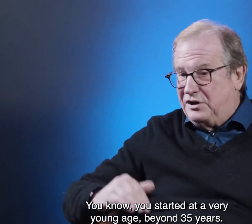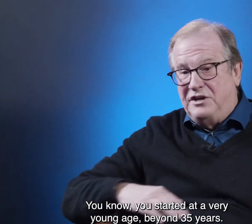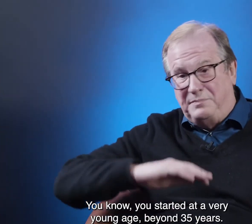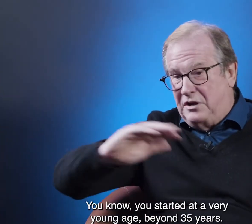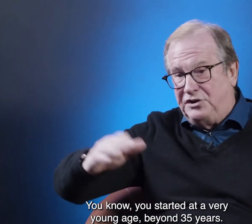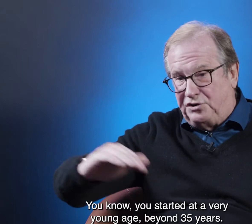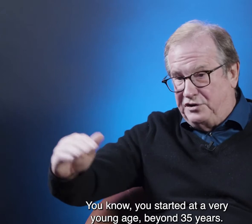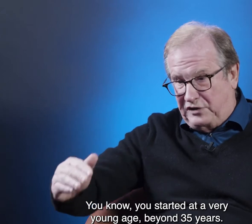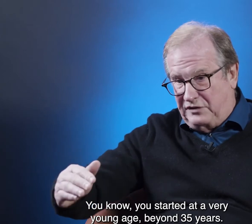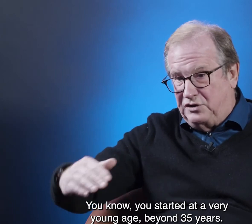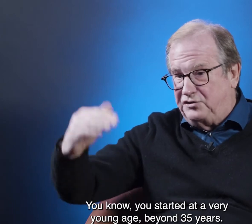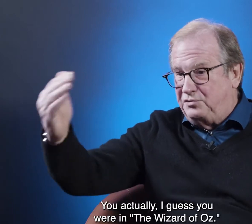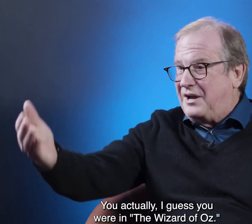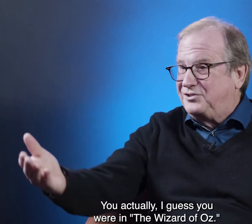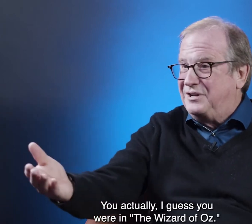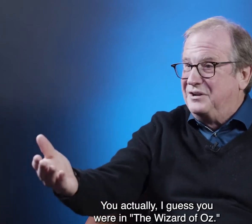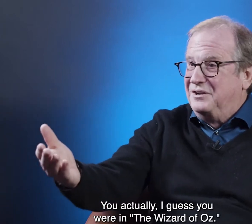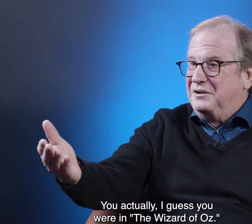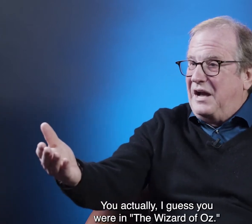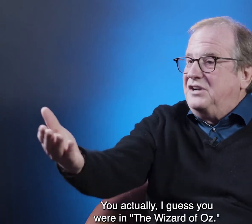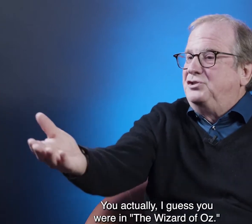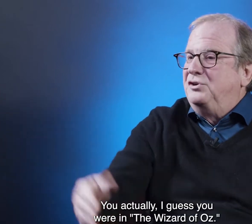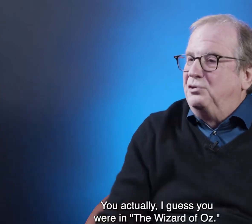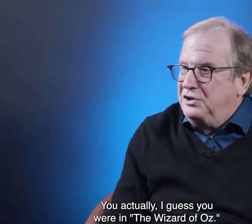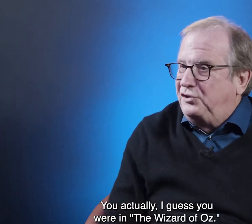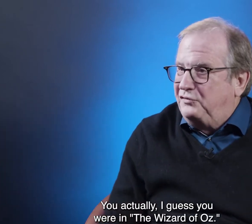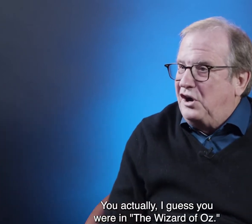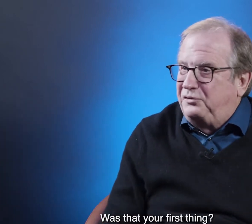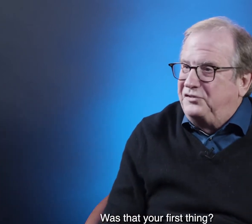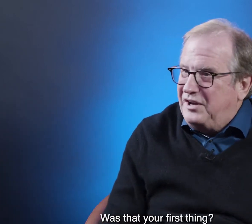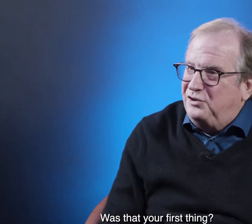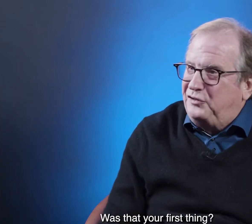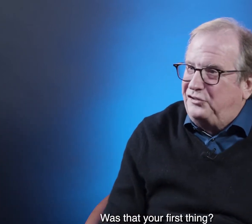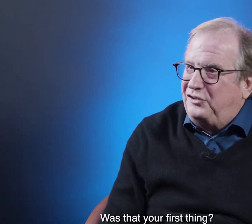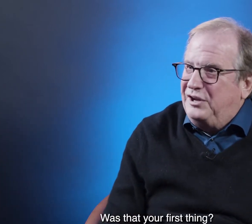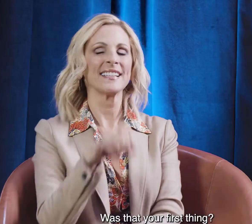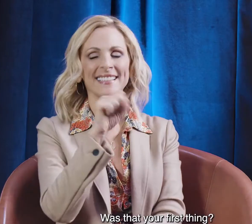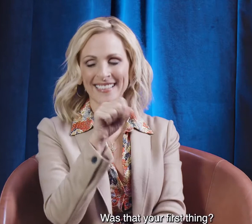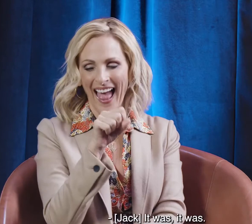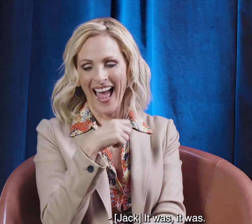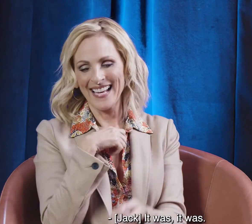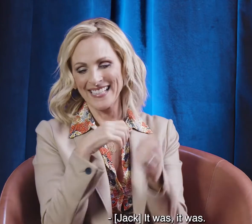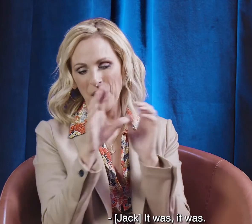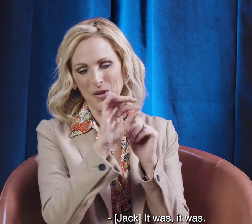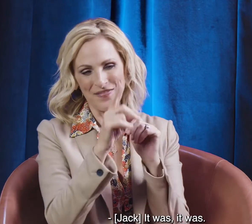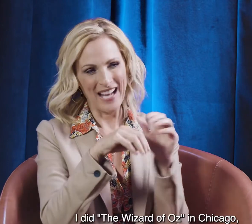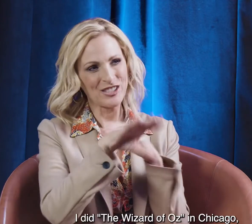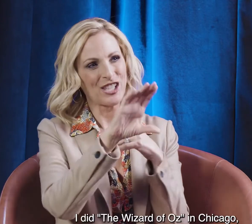age, beyond 35 years. You actually, I guess you were in The Wizard of Oz. Was that your first thing? It was. I did The Wizard